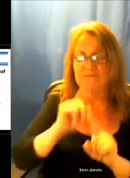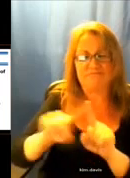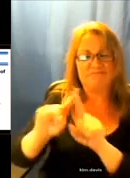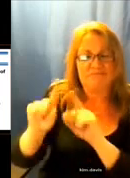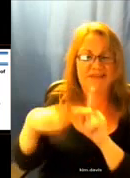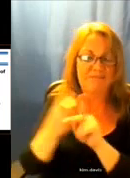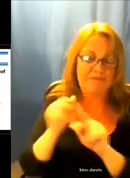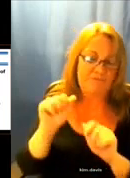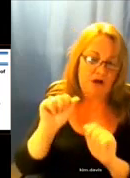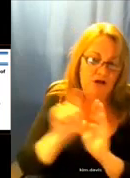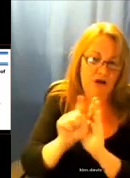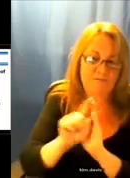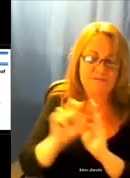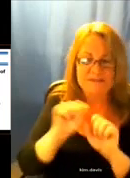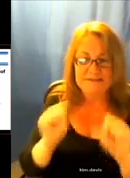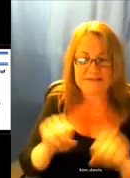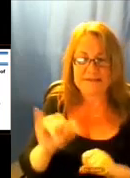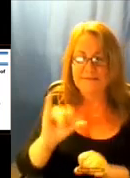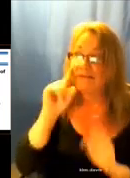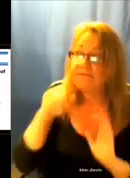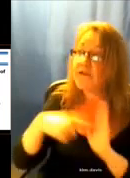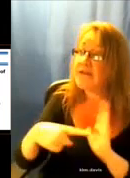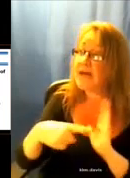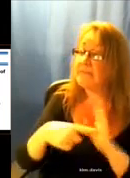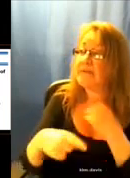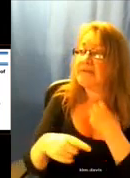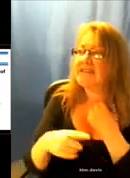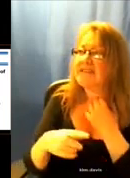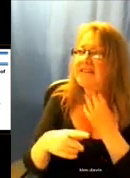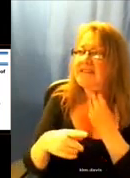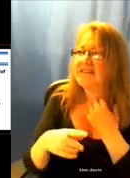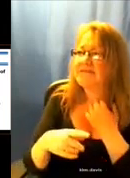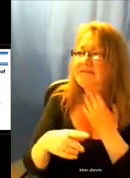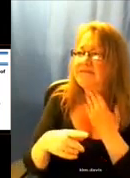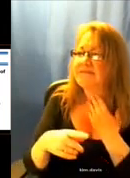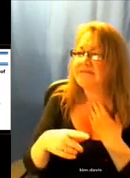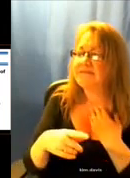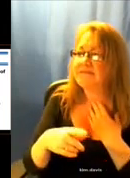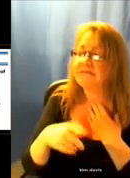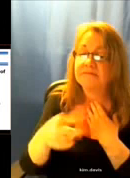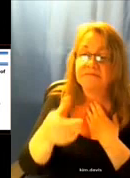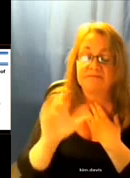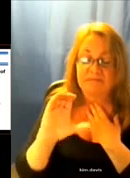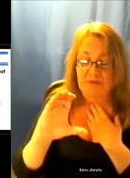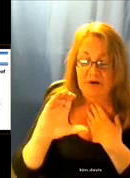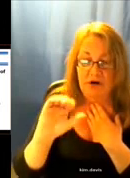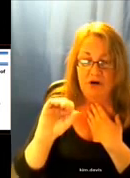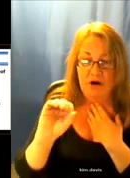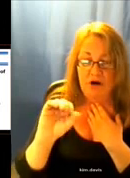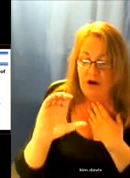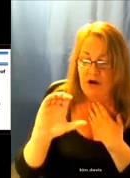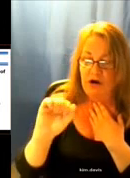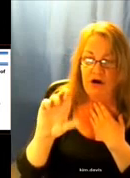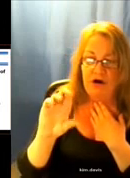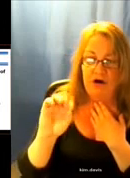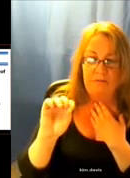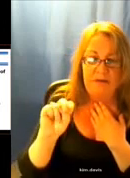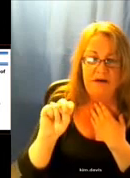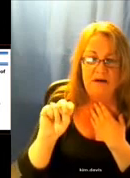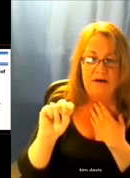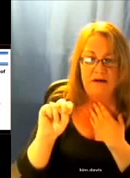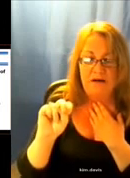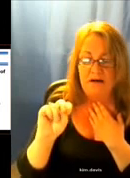And also for the system, many different kinds of alarm systems that are available out there. For example,